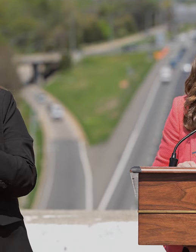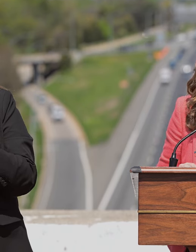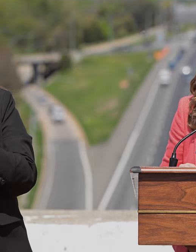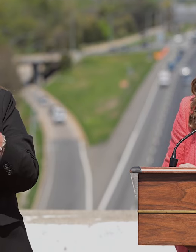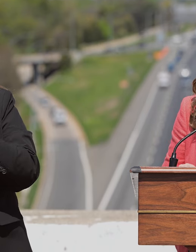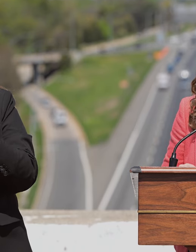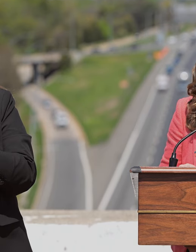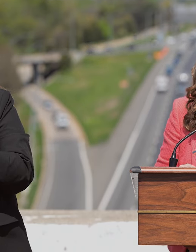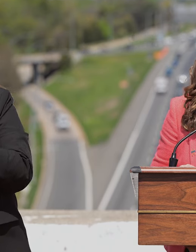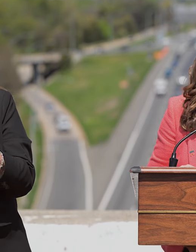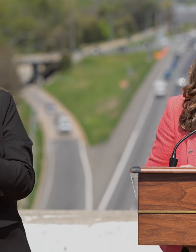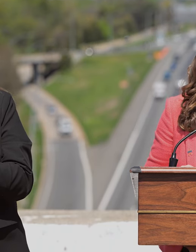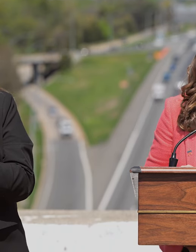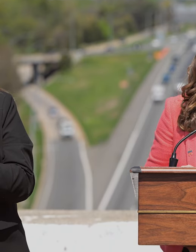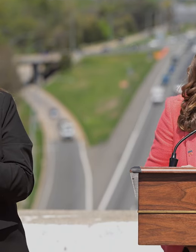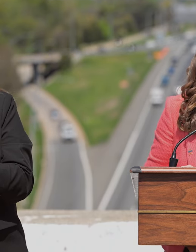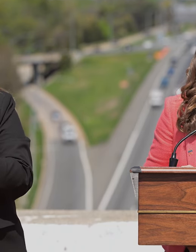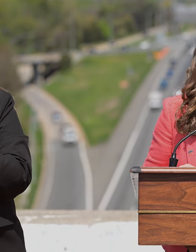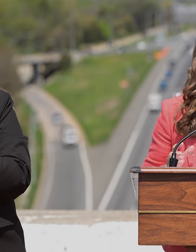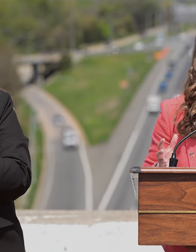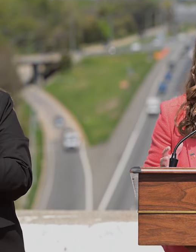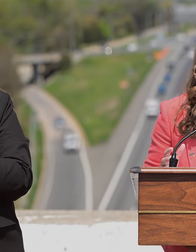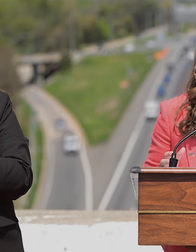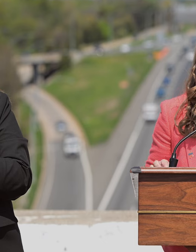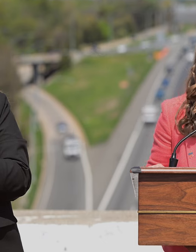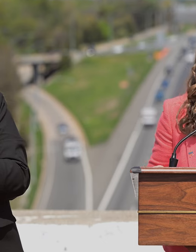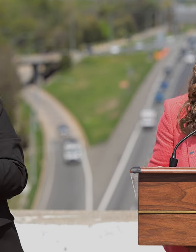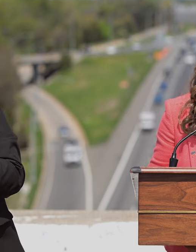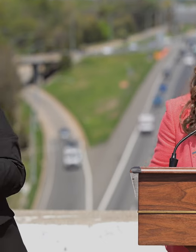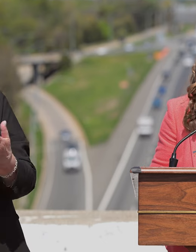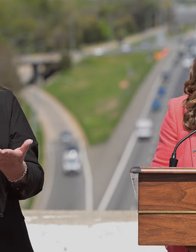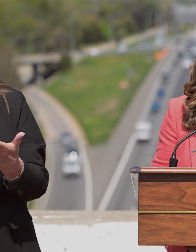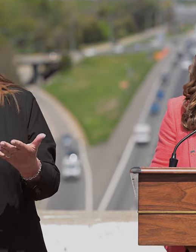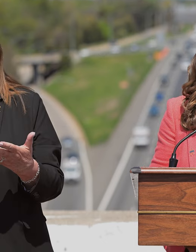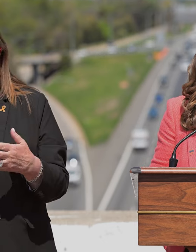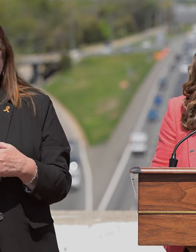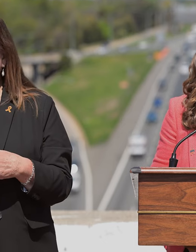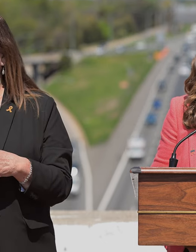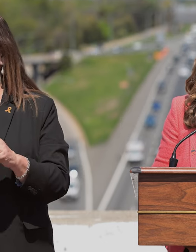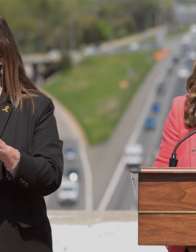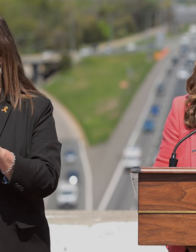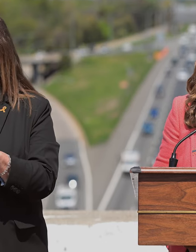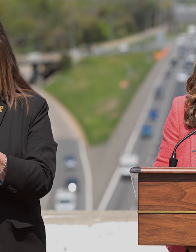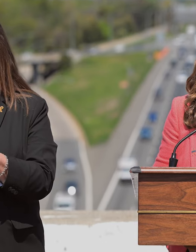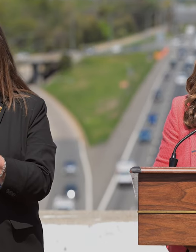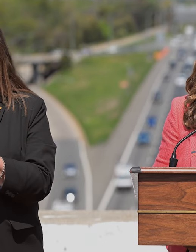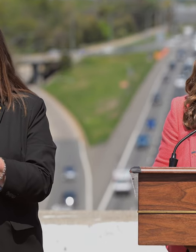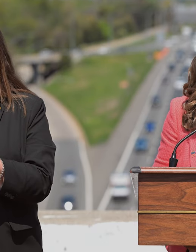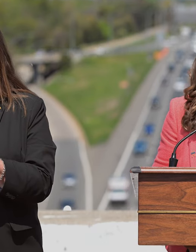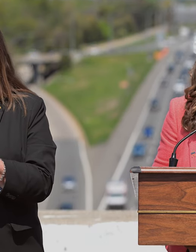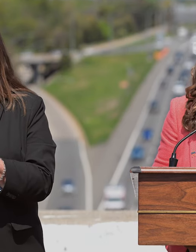the risks that they take each and every day. I know that everybody gathered here really has the same goal, and that's to eliminate